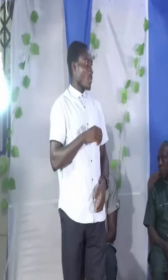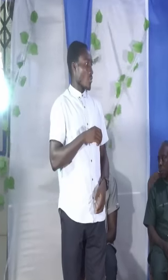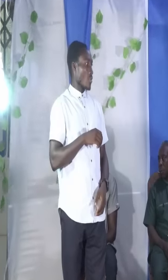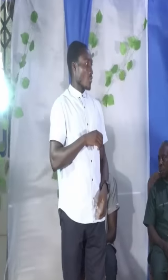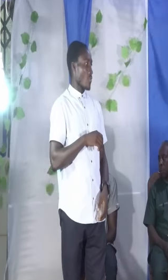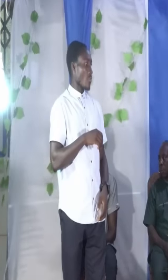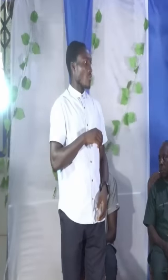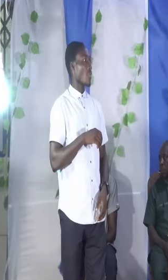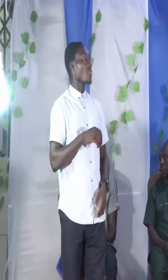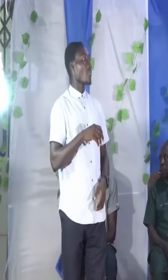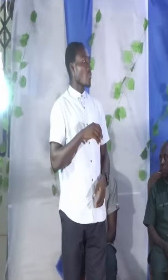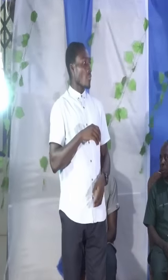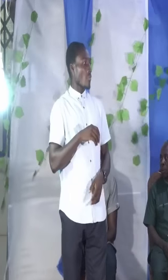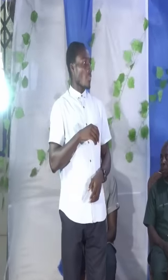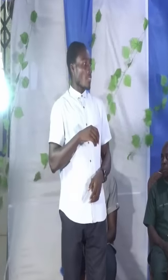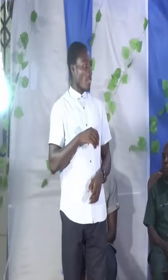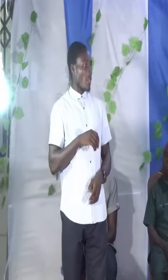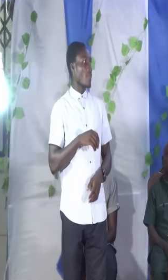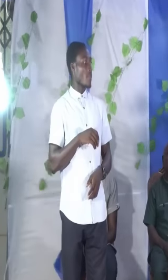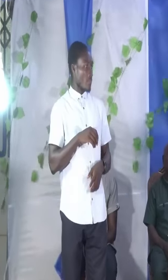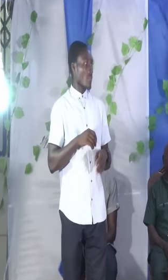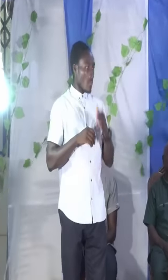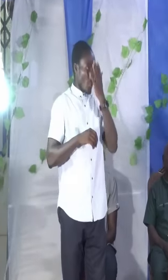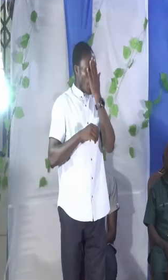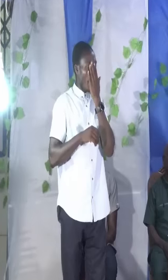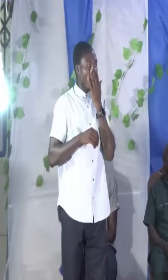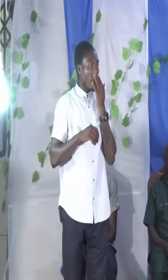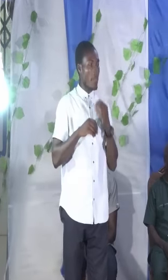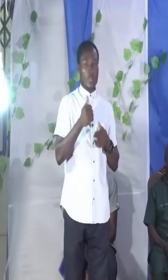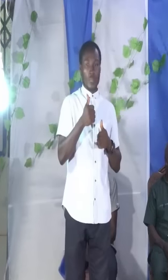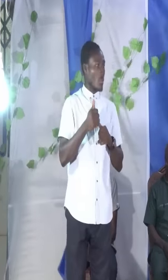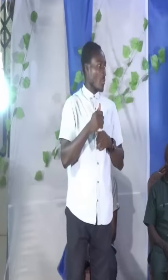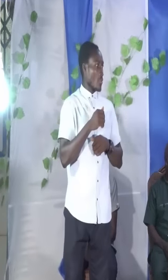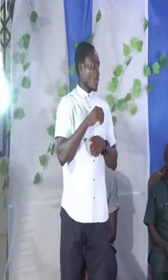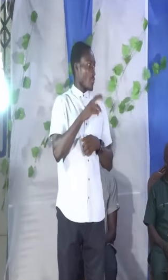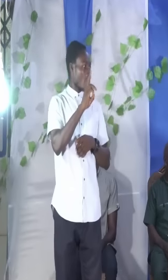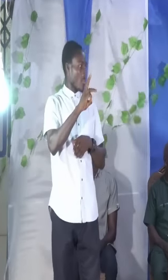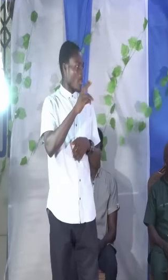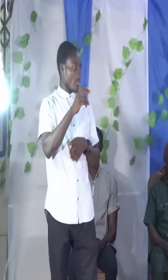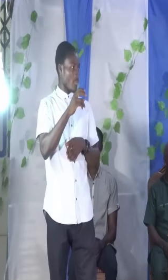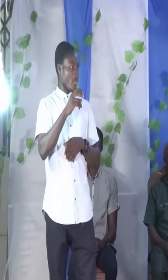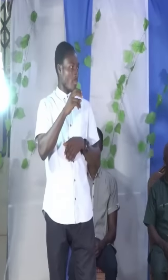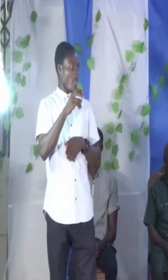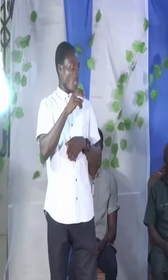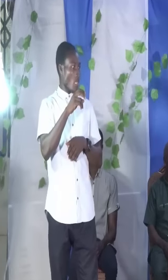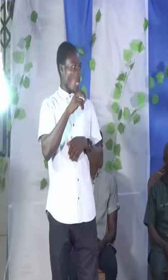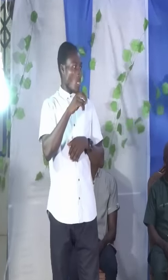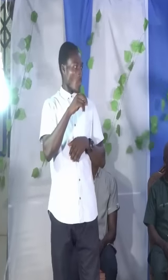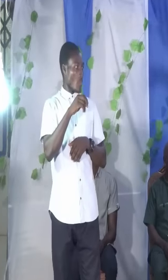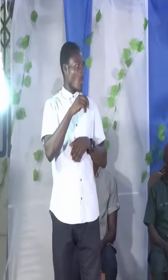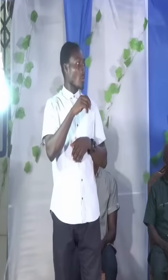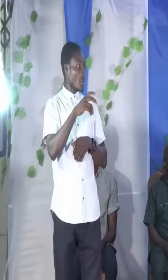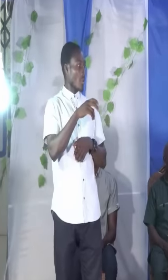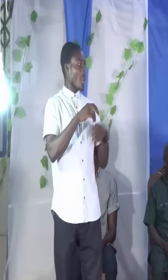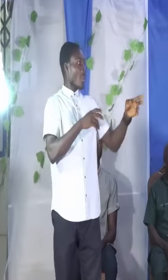me kwaye obi asika adomo nyankopon de adom me no ara me sume de dom afoforo na ukọ ba bia na